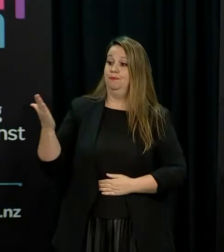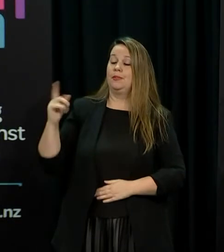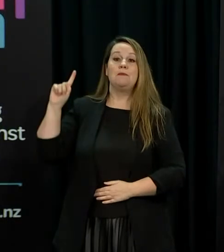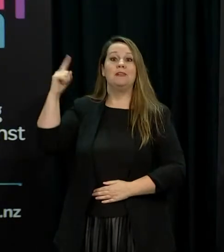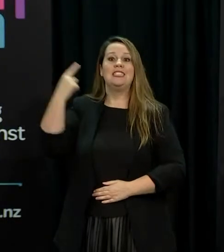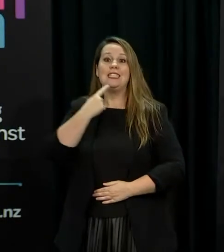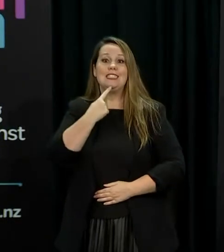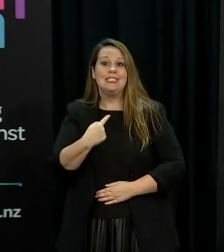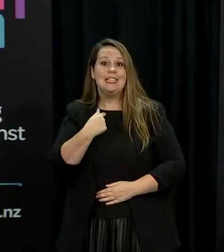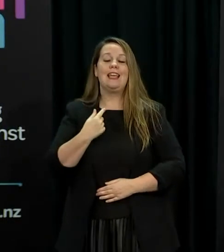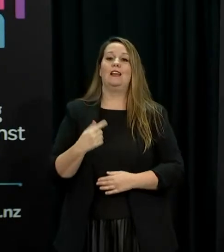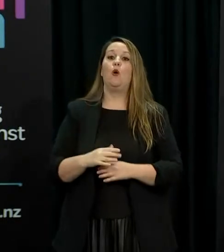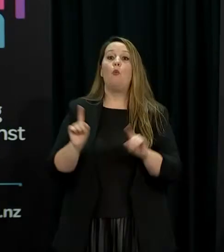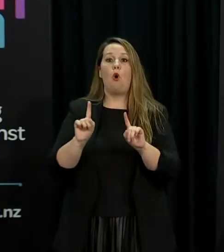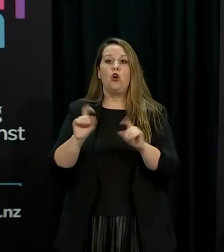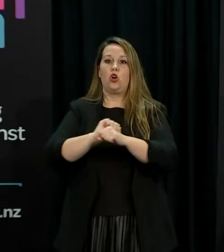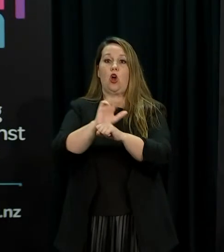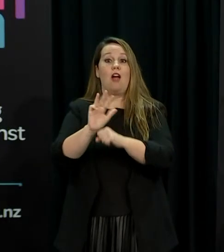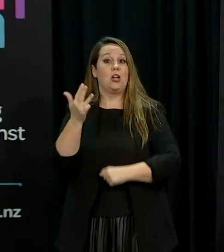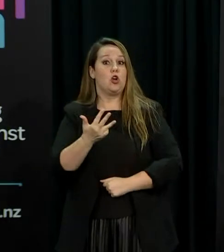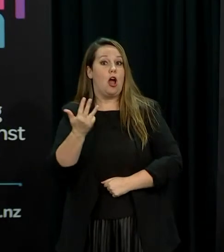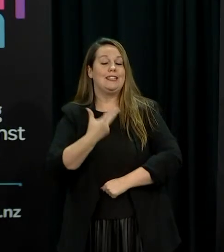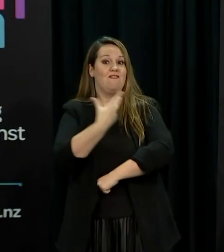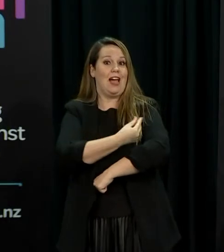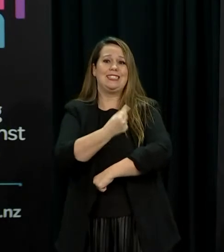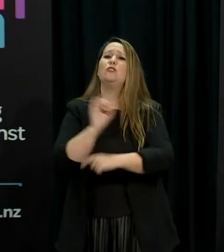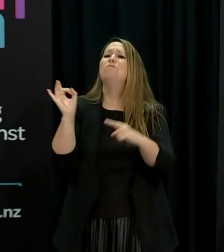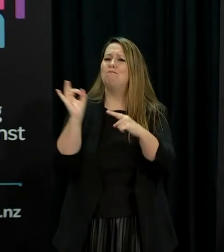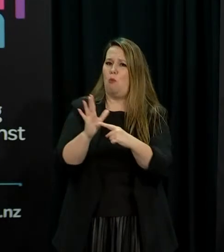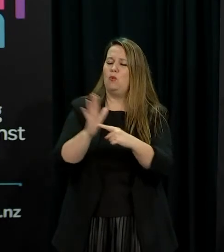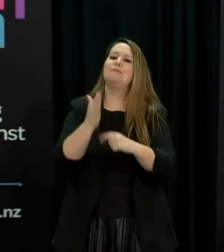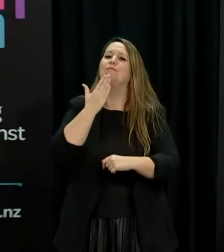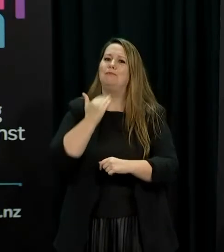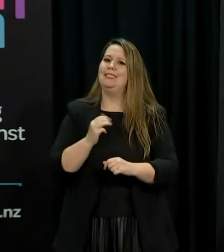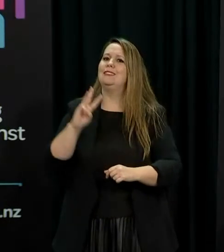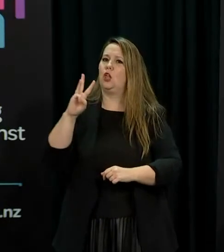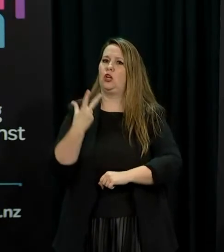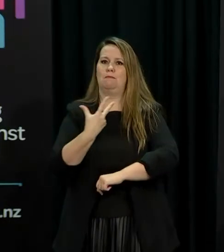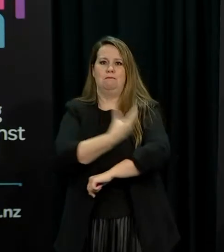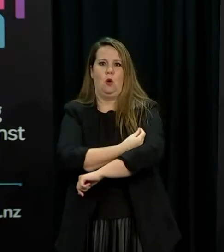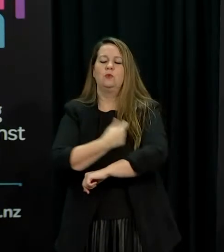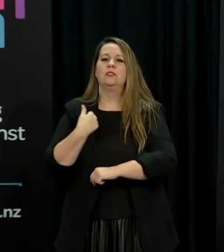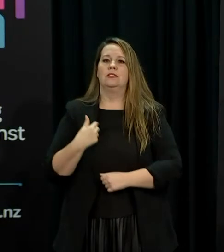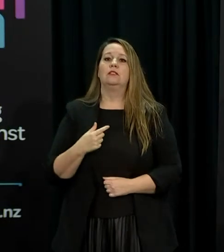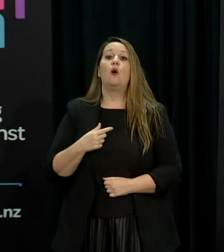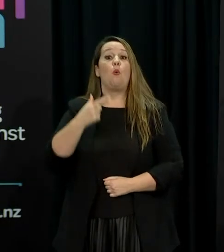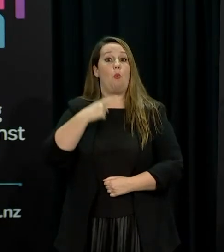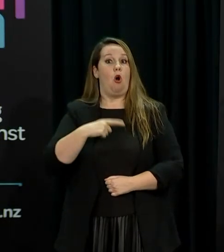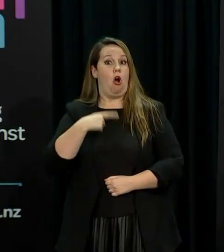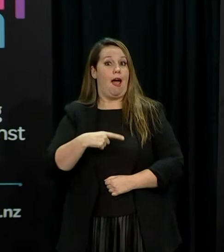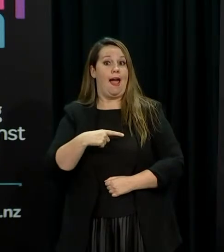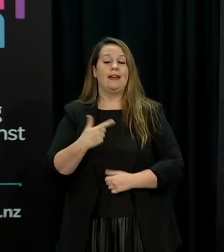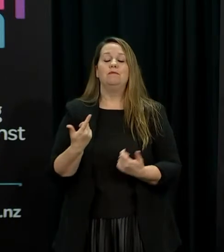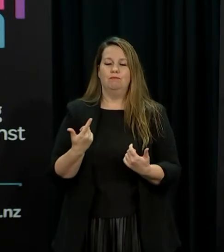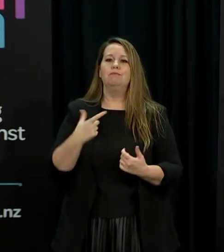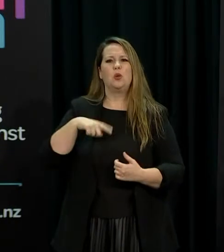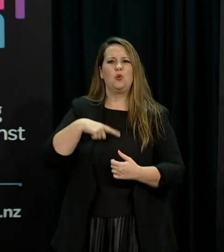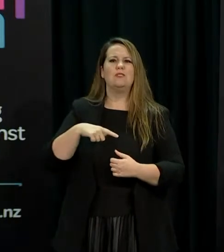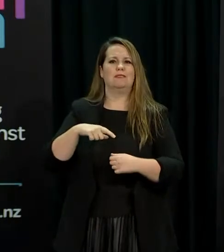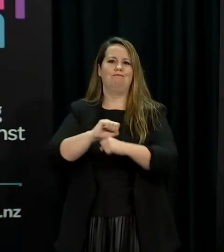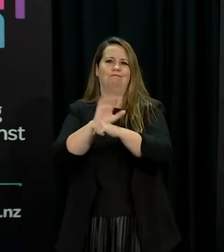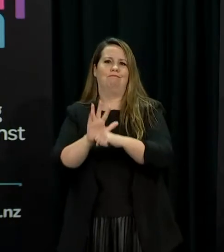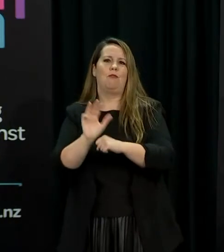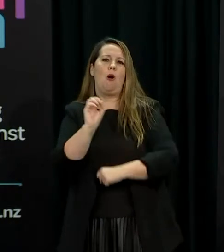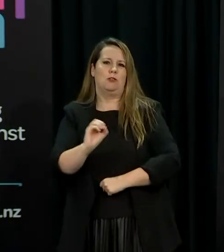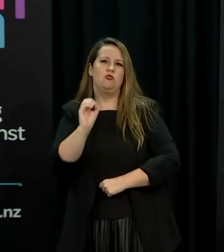of COVID-19 vaccination and that includes in particular for Omicron getting a booster. We know